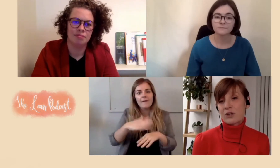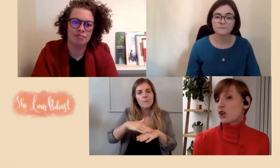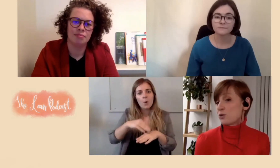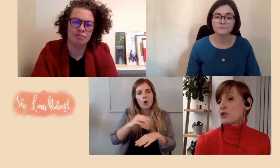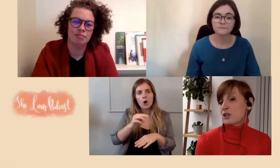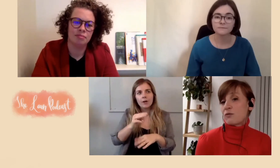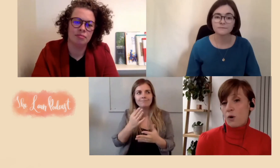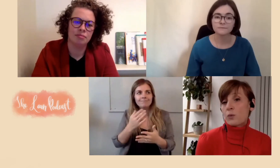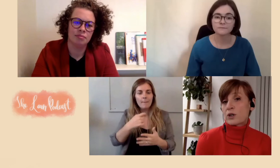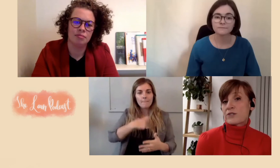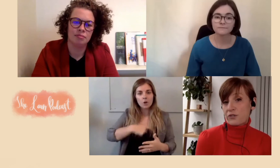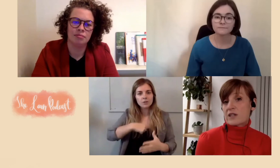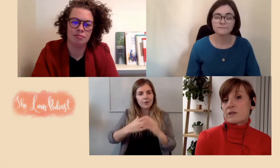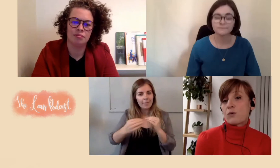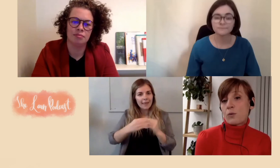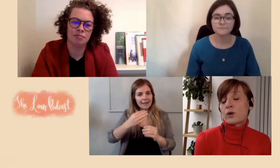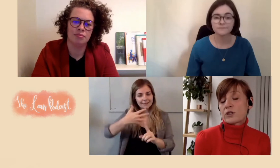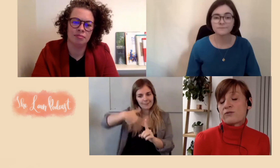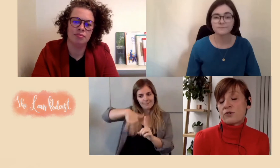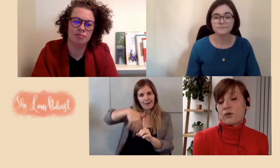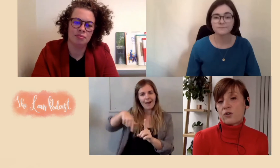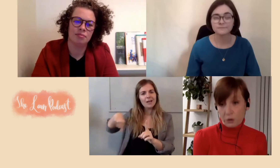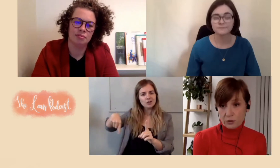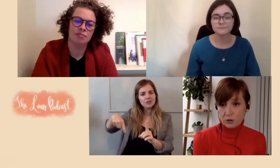more personal behind us.